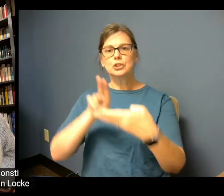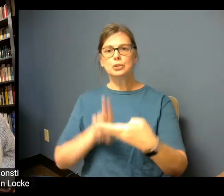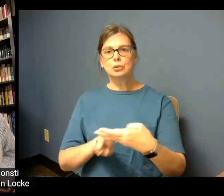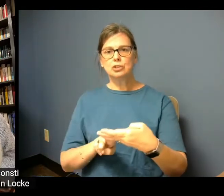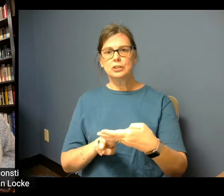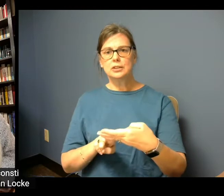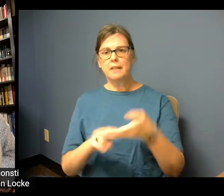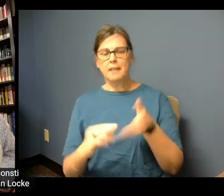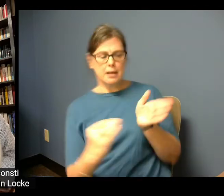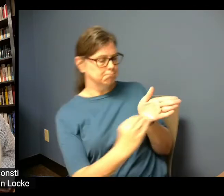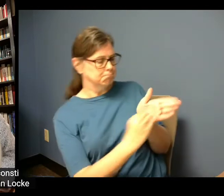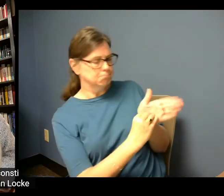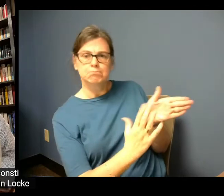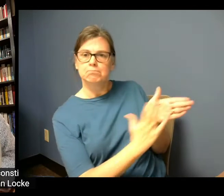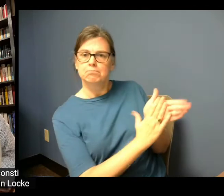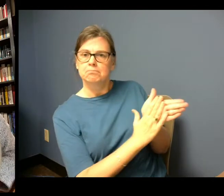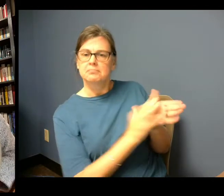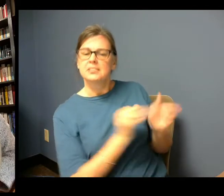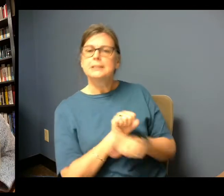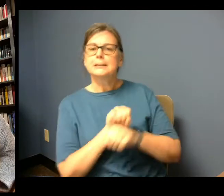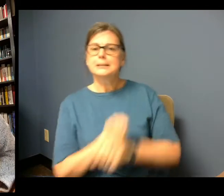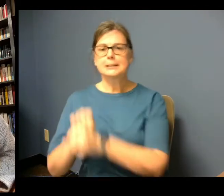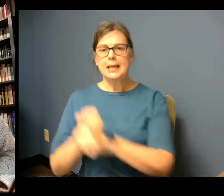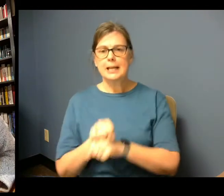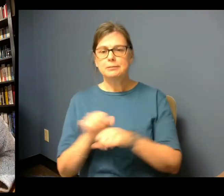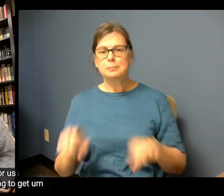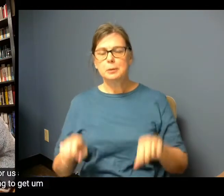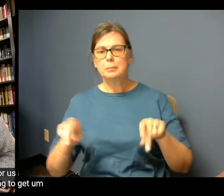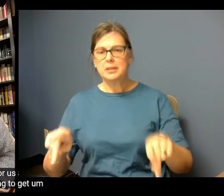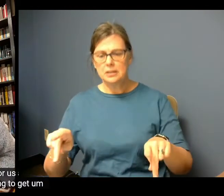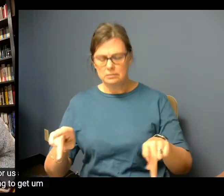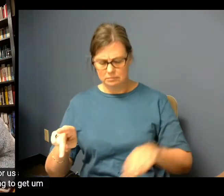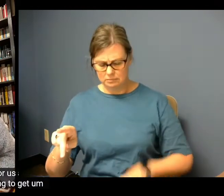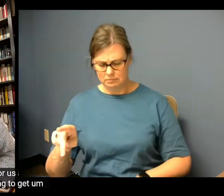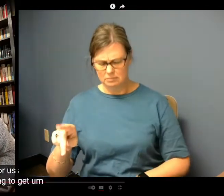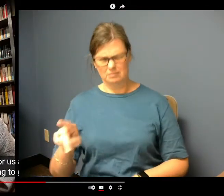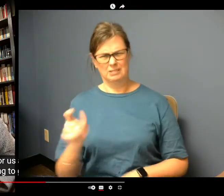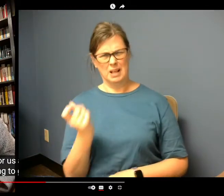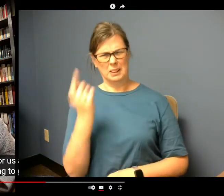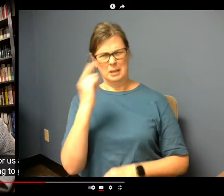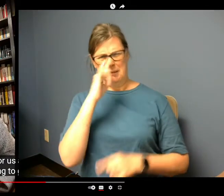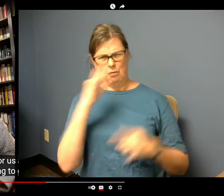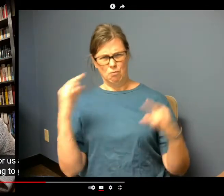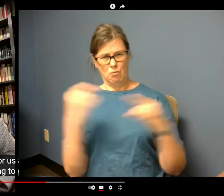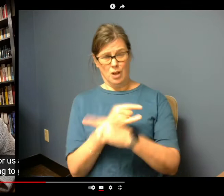is ironically written by John Locke. So